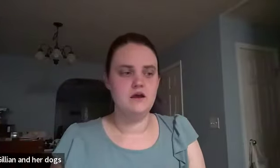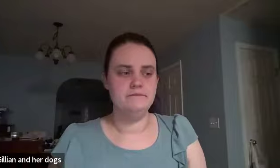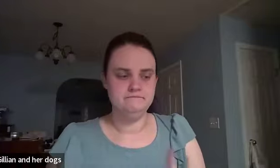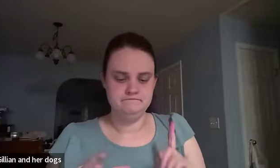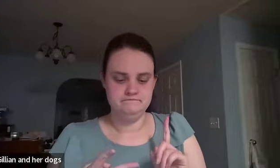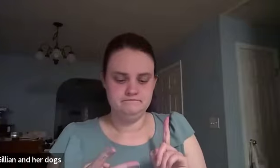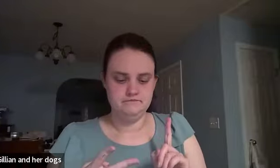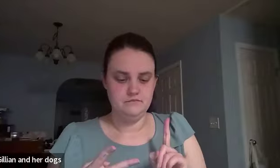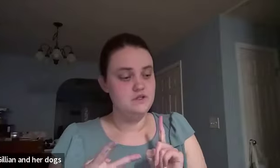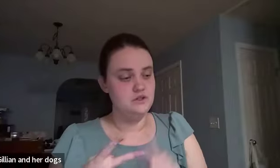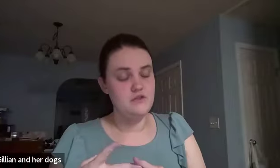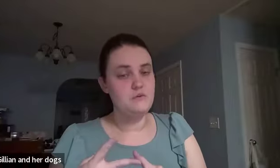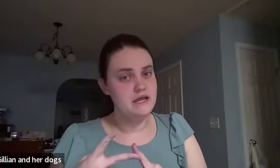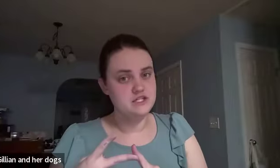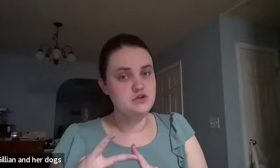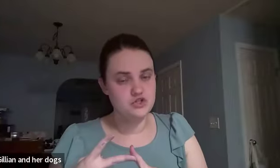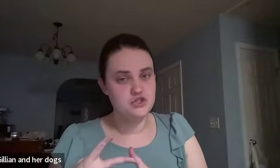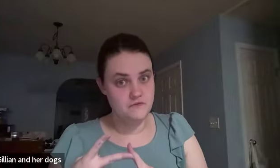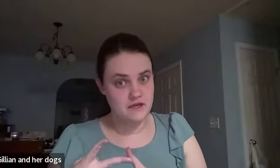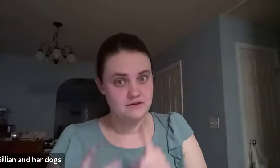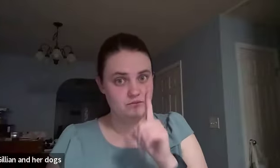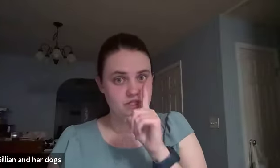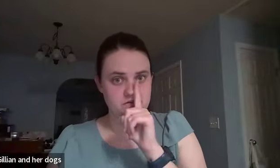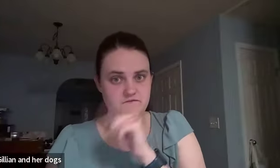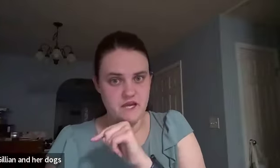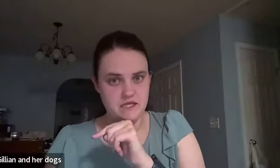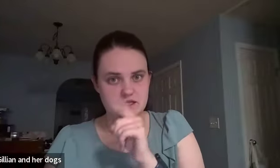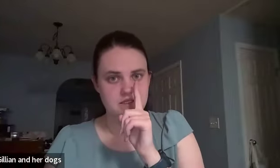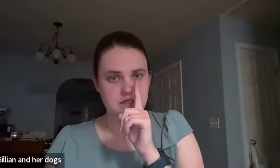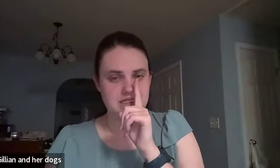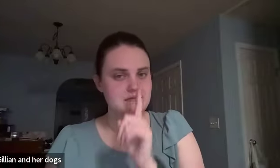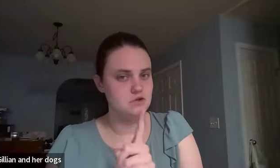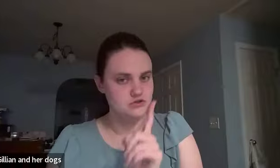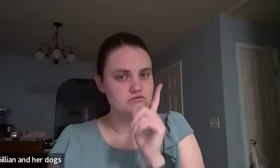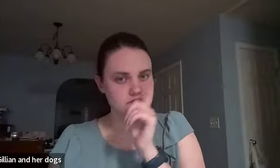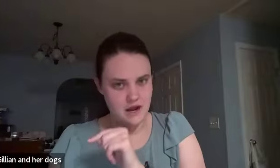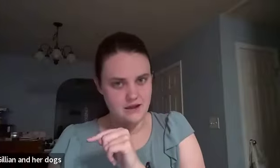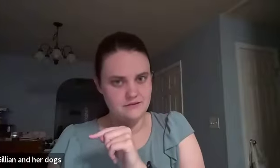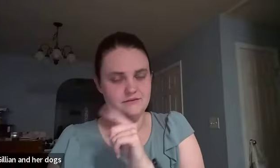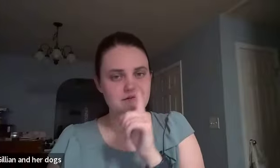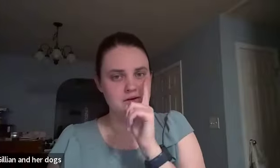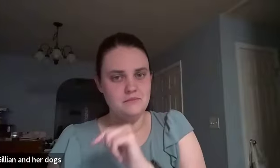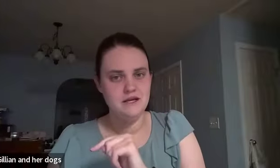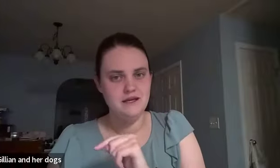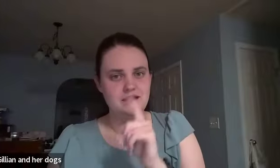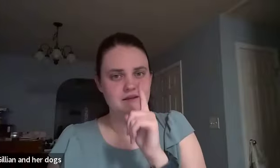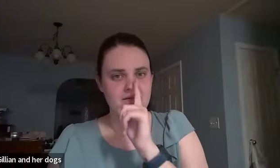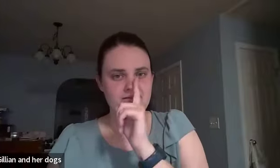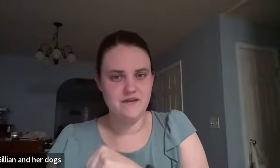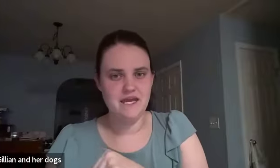Um, Other way is you could do fake, which fake. It's similar to rat, but again,